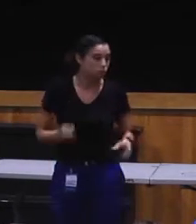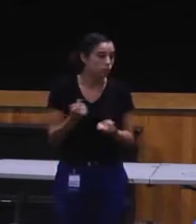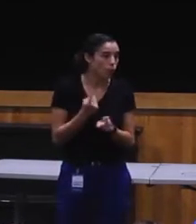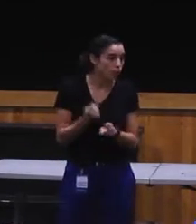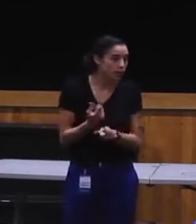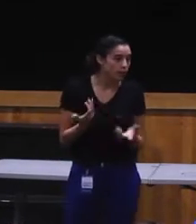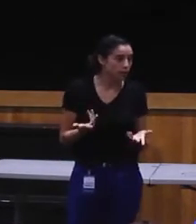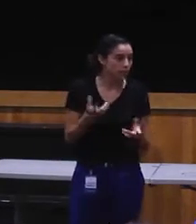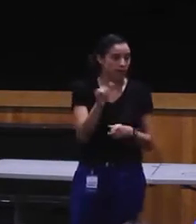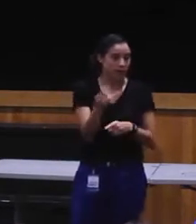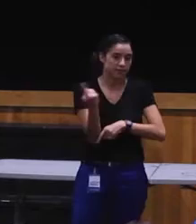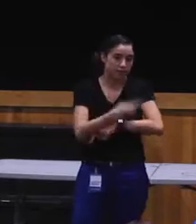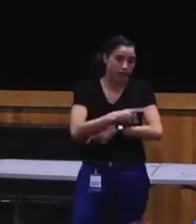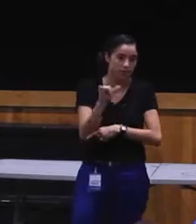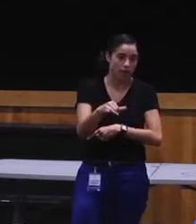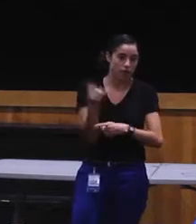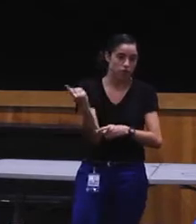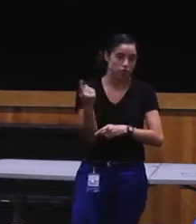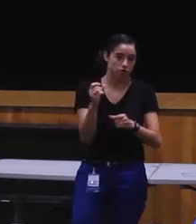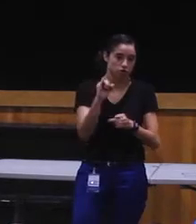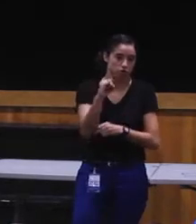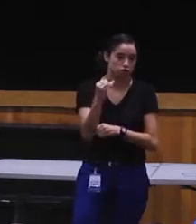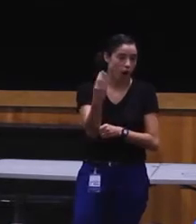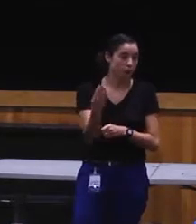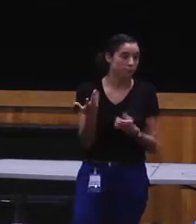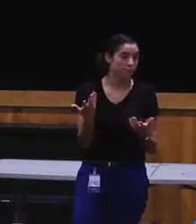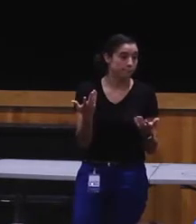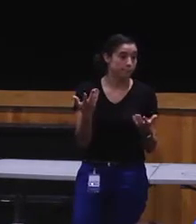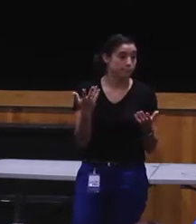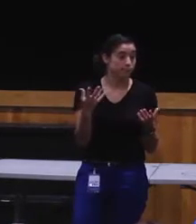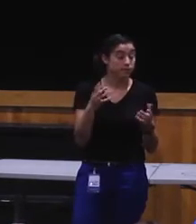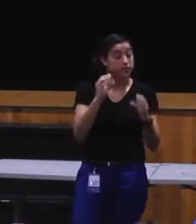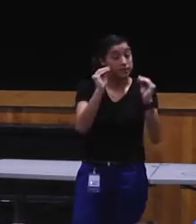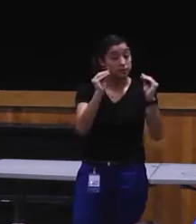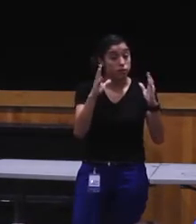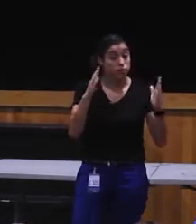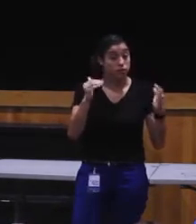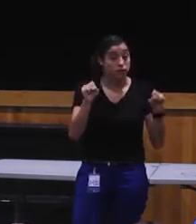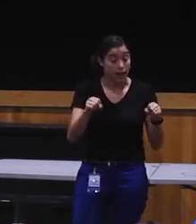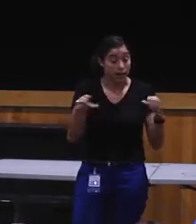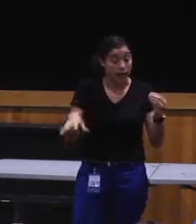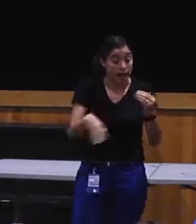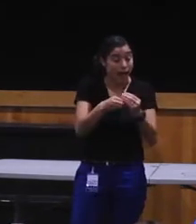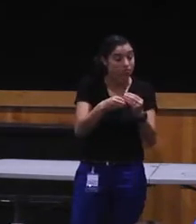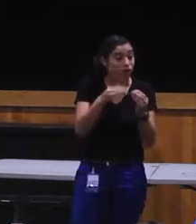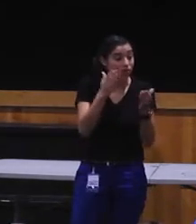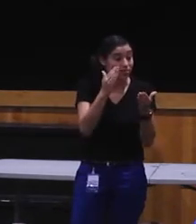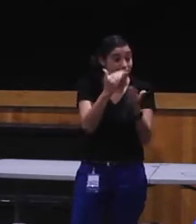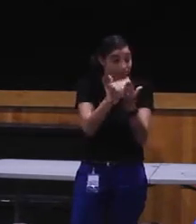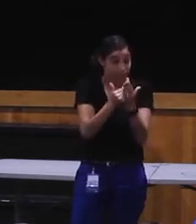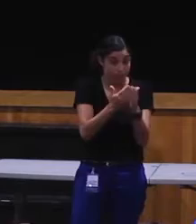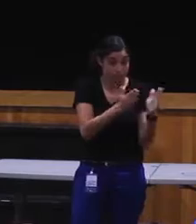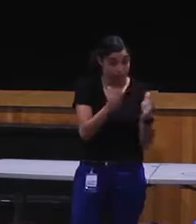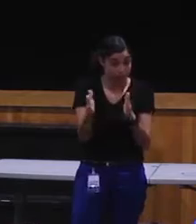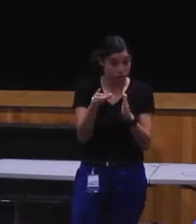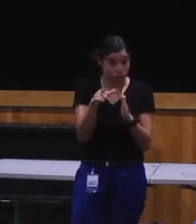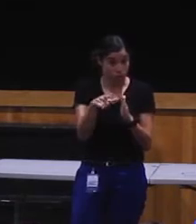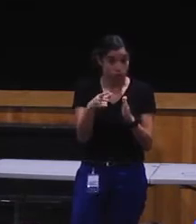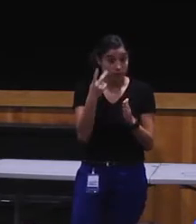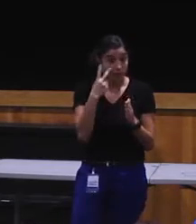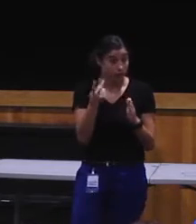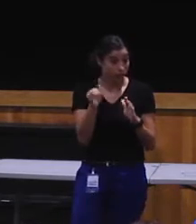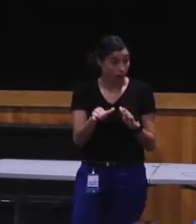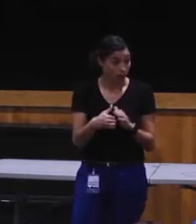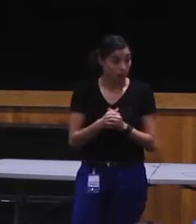that particular day for that job. They can also add their lesson plans, so we're encouraging them to do that through the app as well, so you can log right